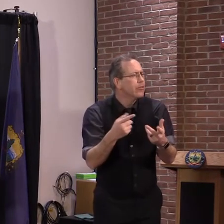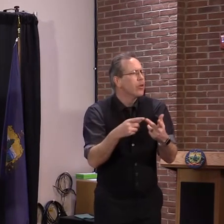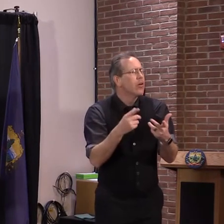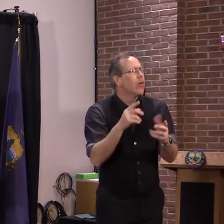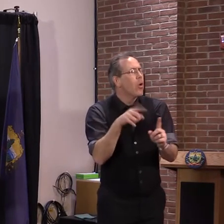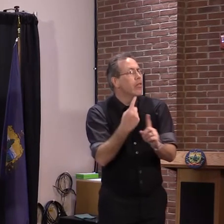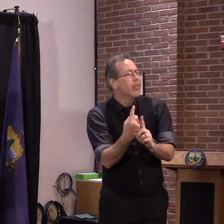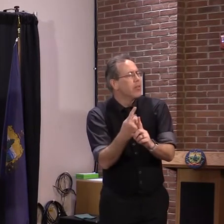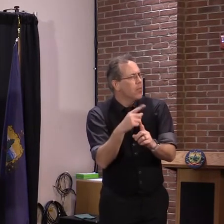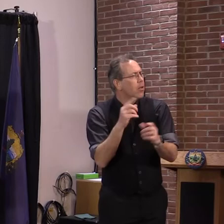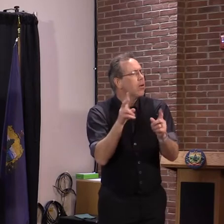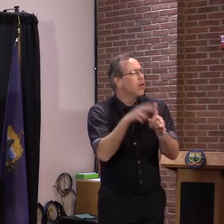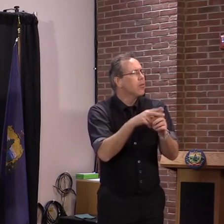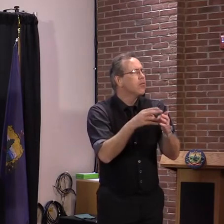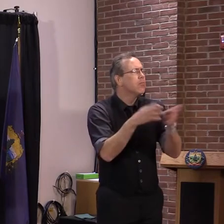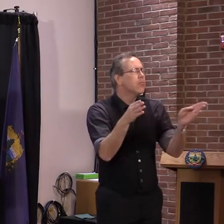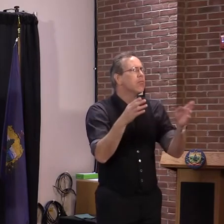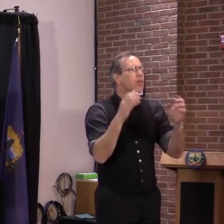for education.